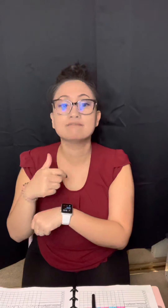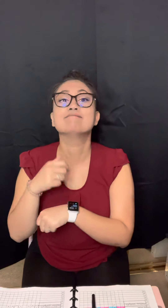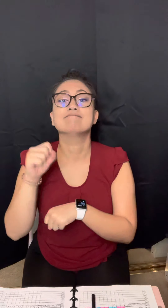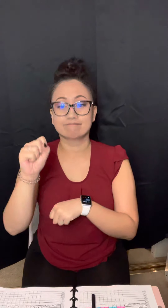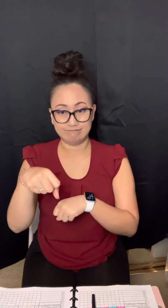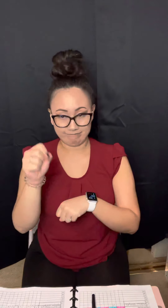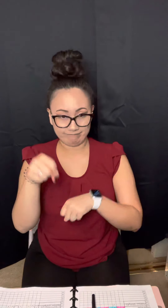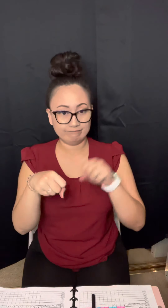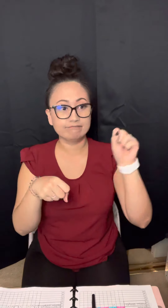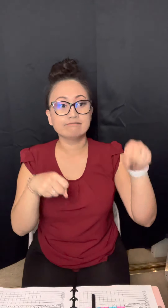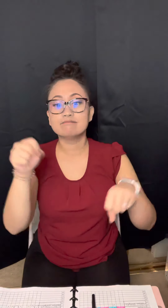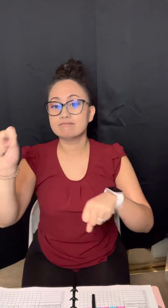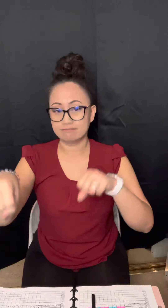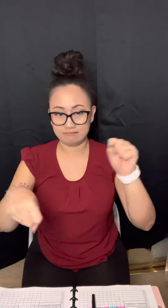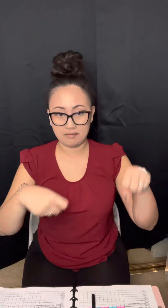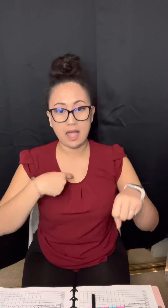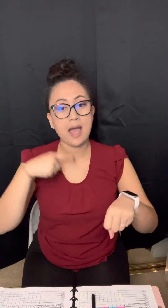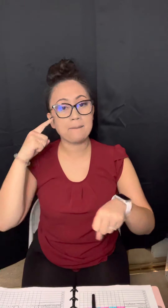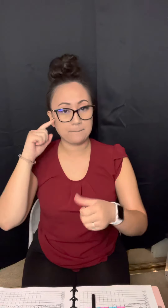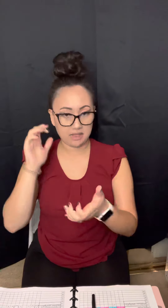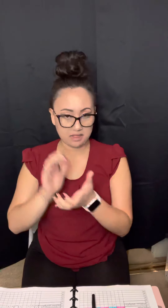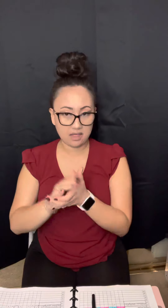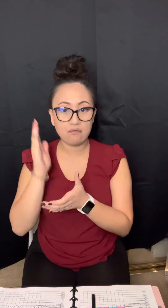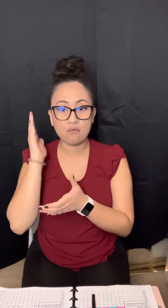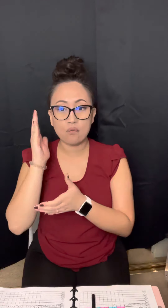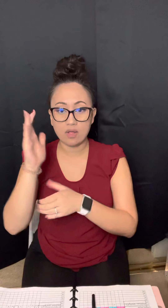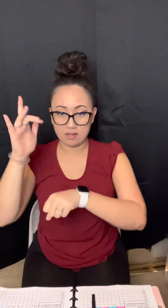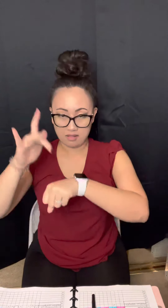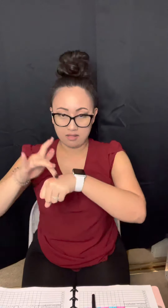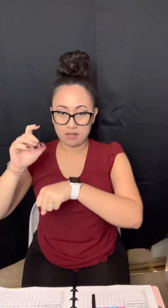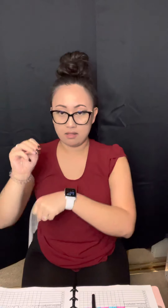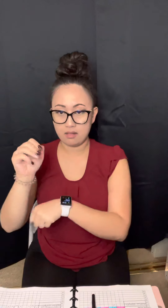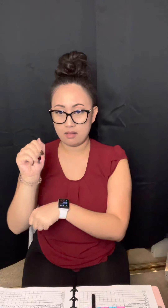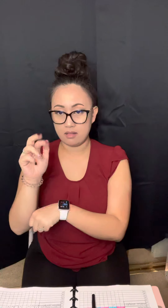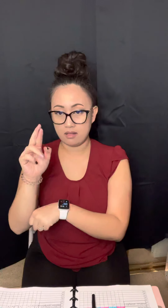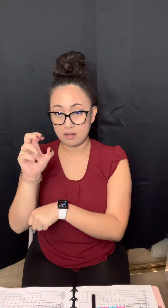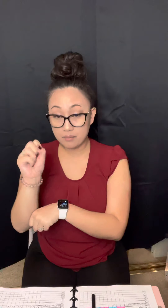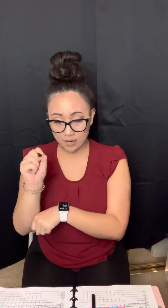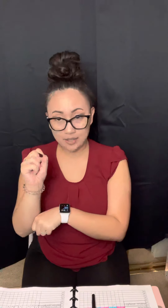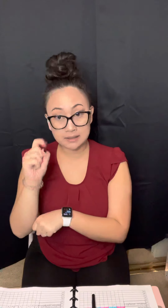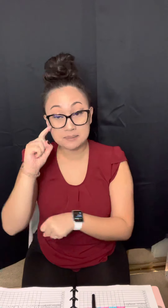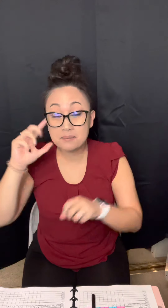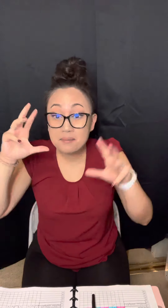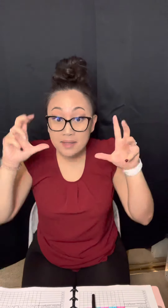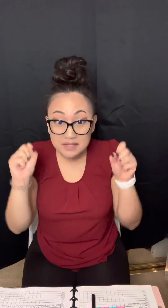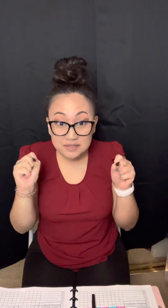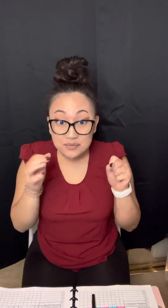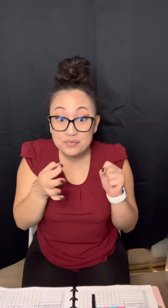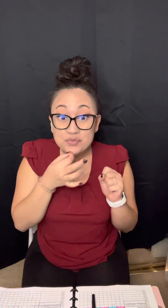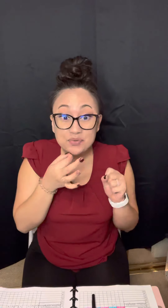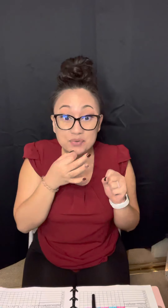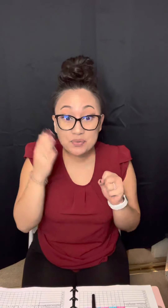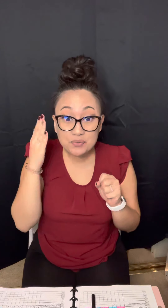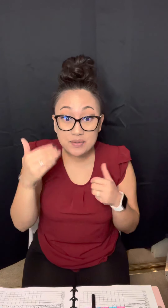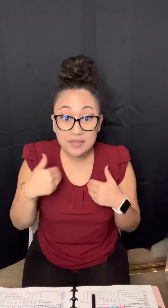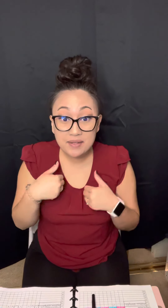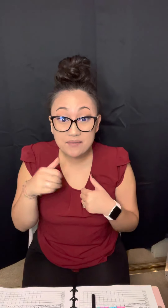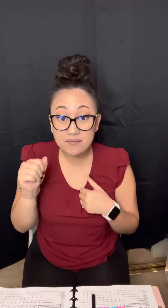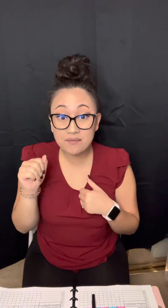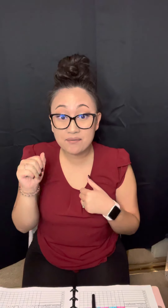in your lifetime. That's pretty amazing. Okay? So pretty soon we're going to have astronauts on Mars. And we might even